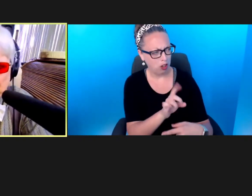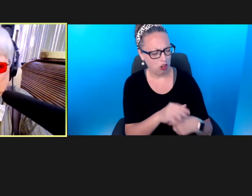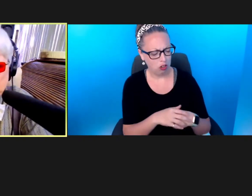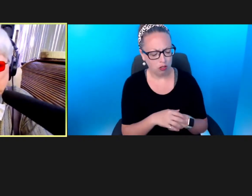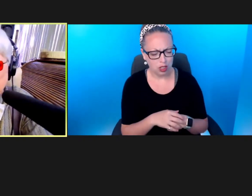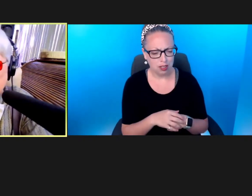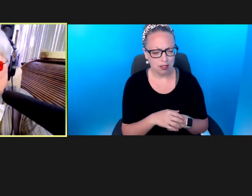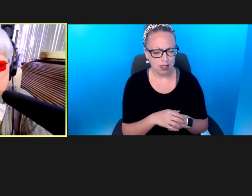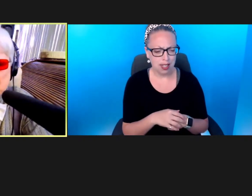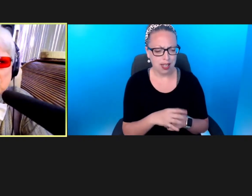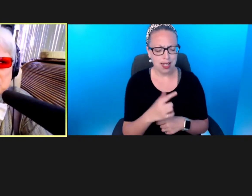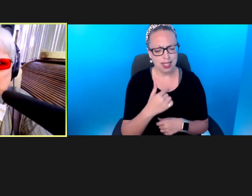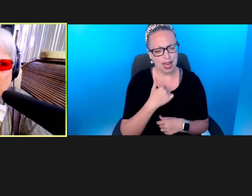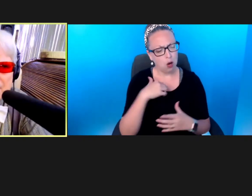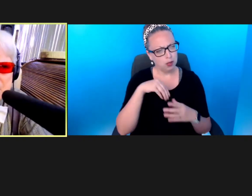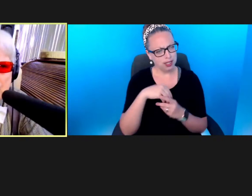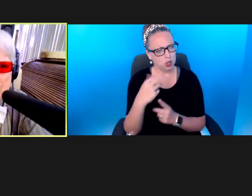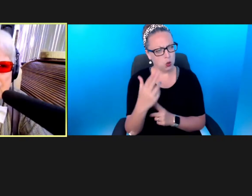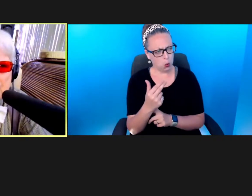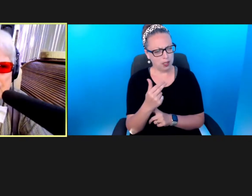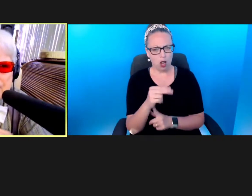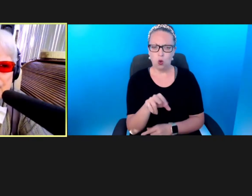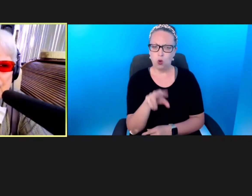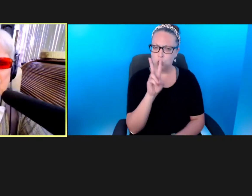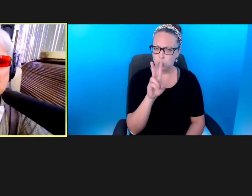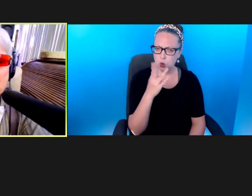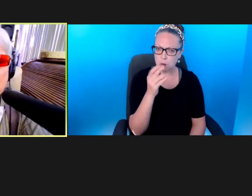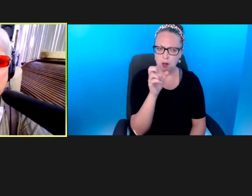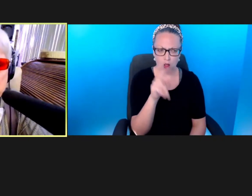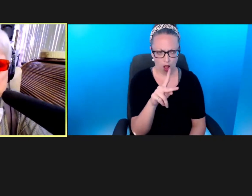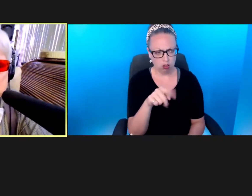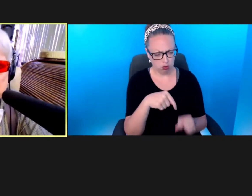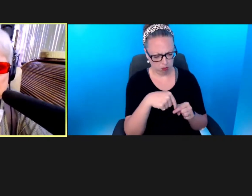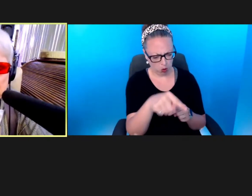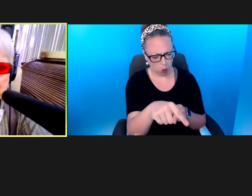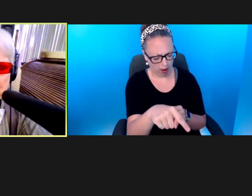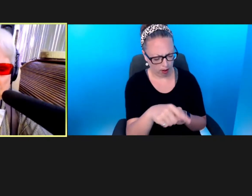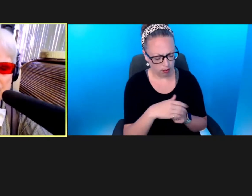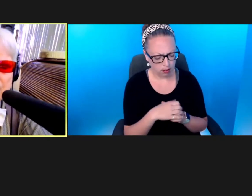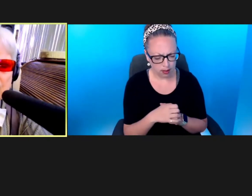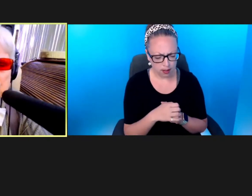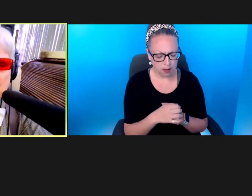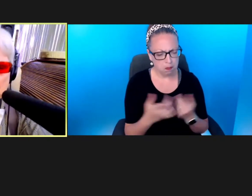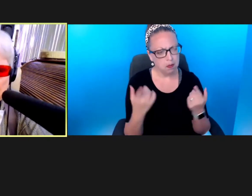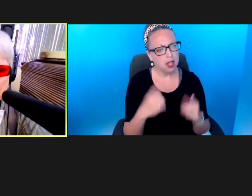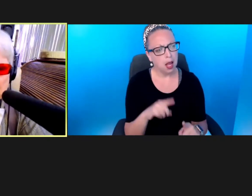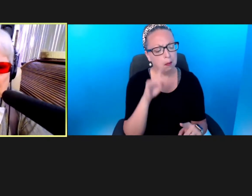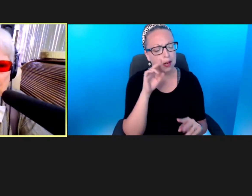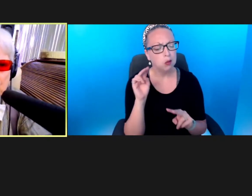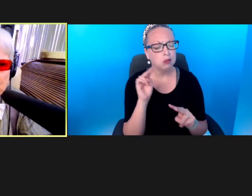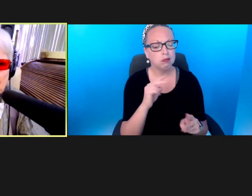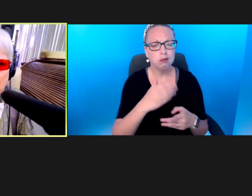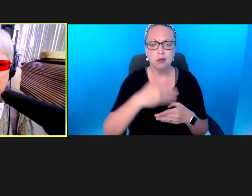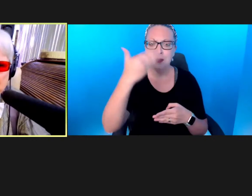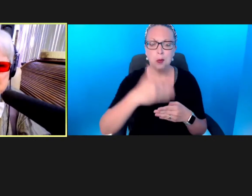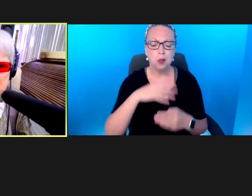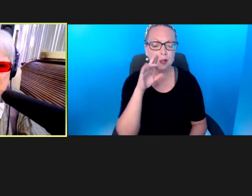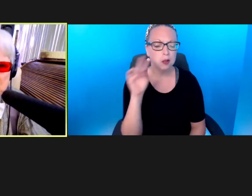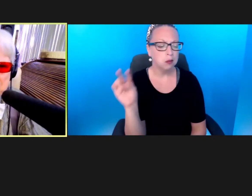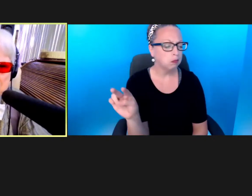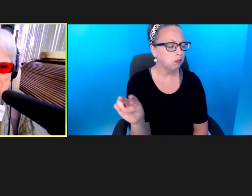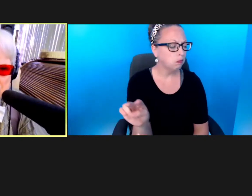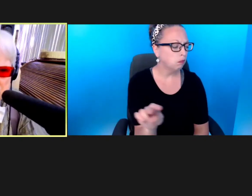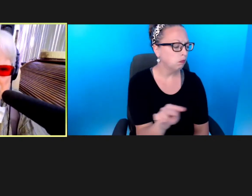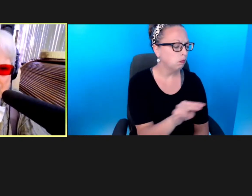was in a hotel 2 blocks away from it, and I happened to be looking out my window, and I could